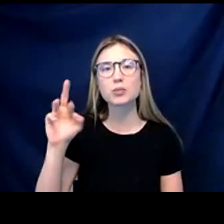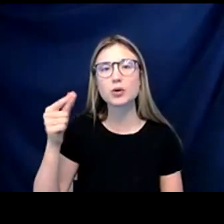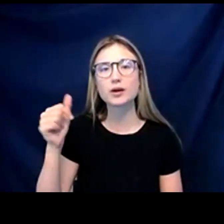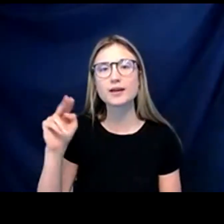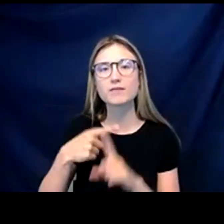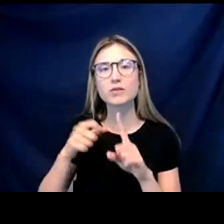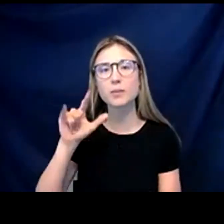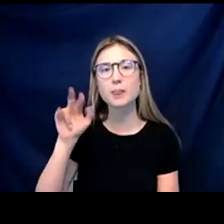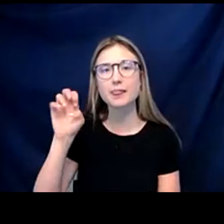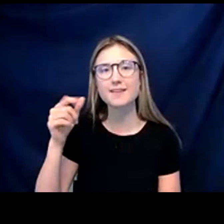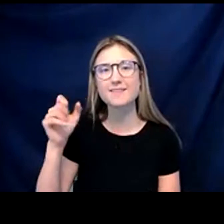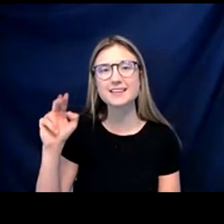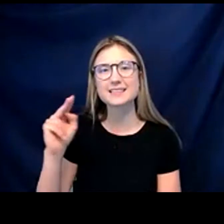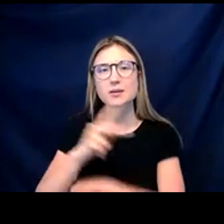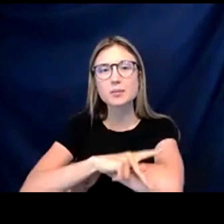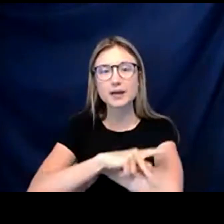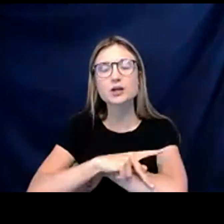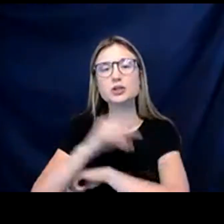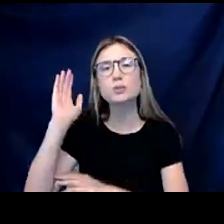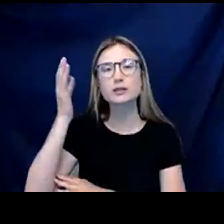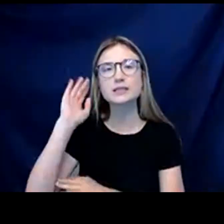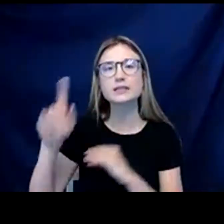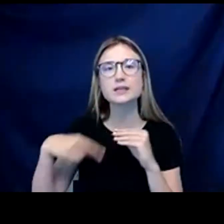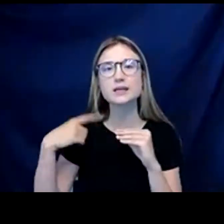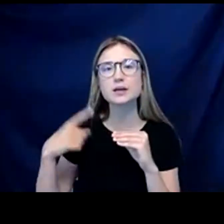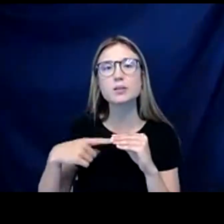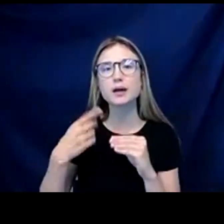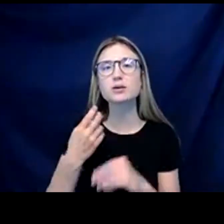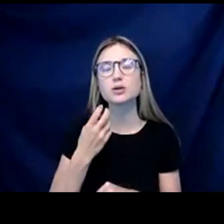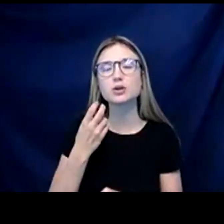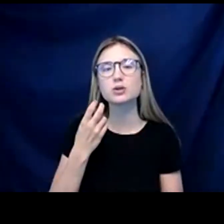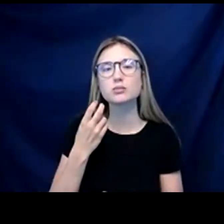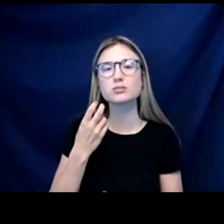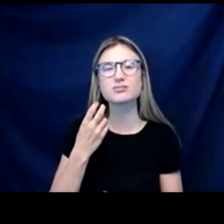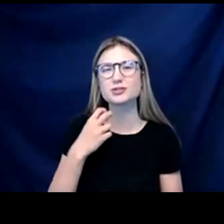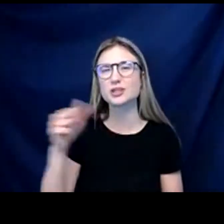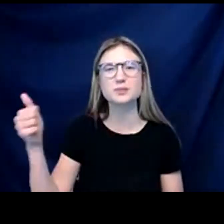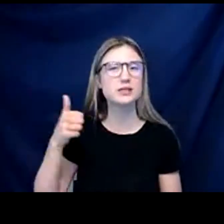Parish provided a presentation on transition